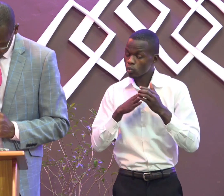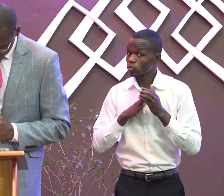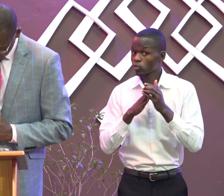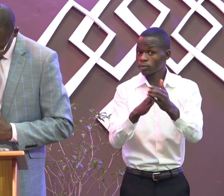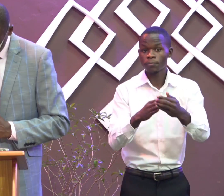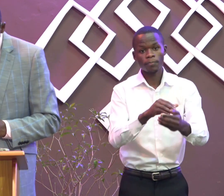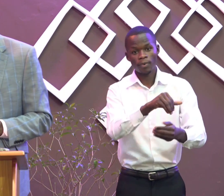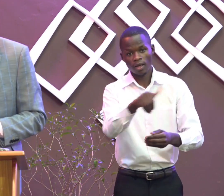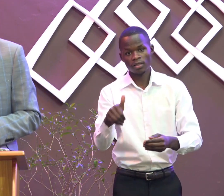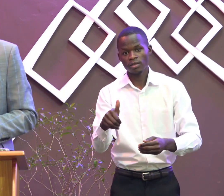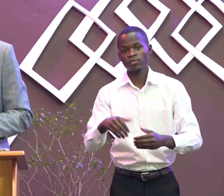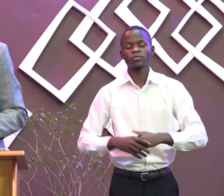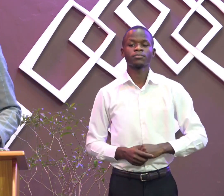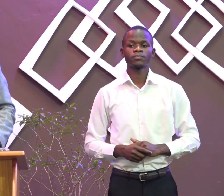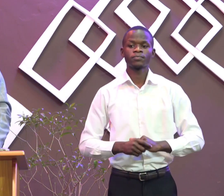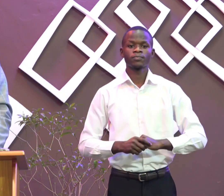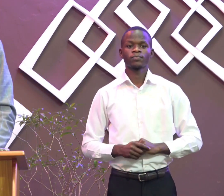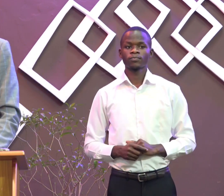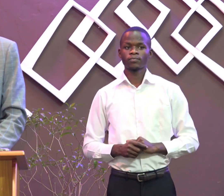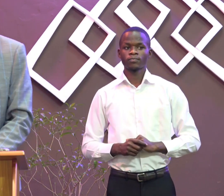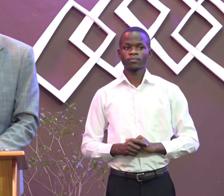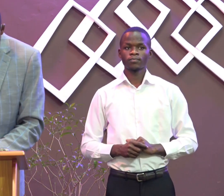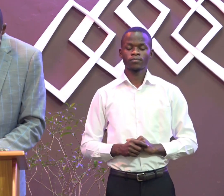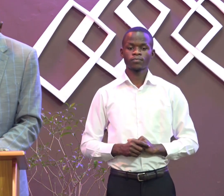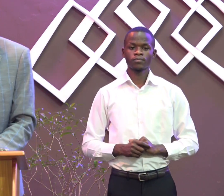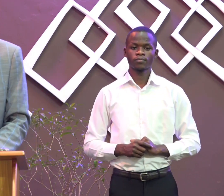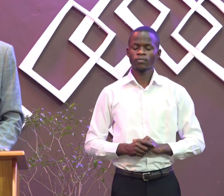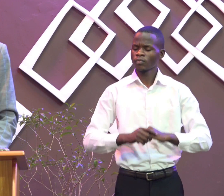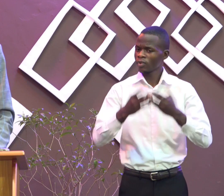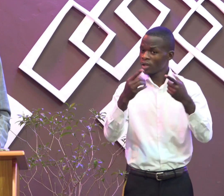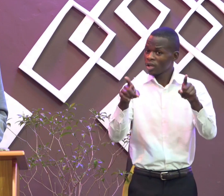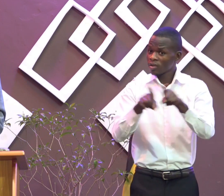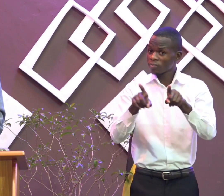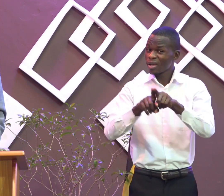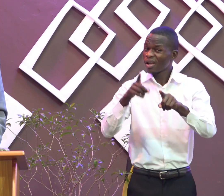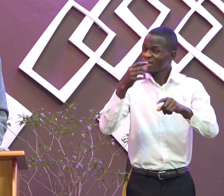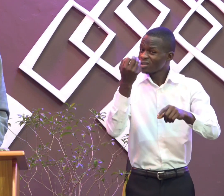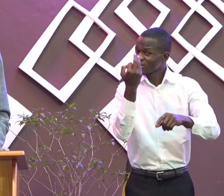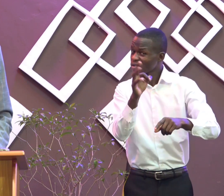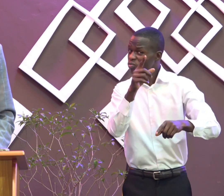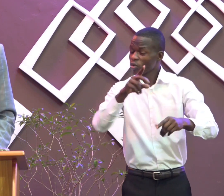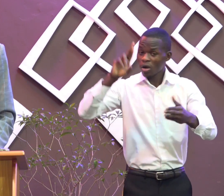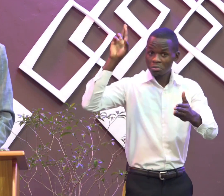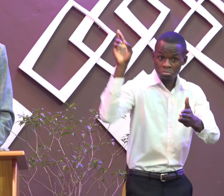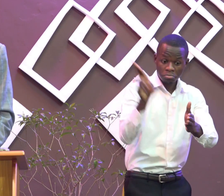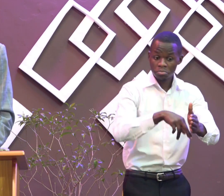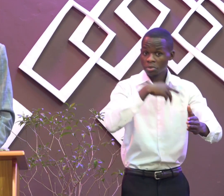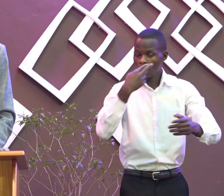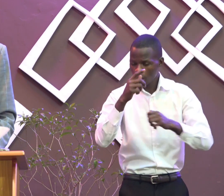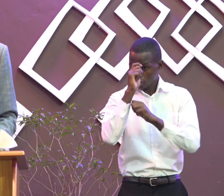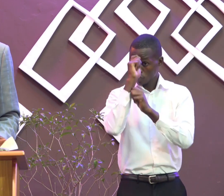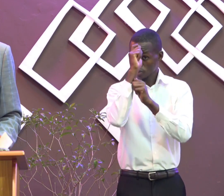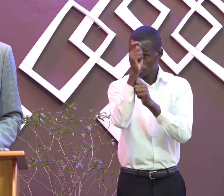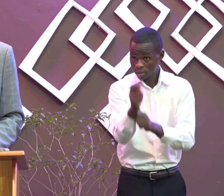is under leadership that we learn to lead others. Buli lw'olemerera okugondera obukulembeze obeera